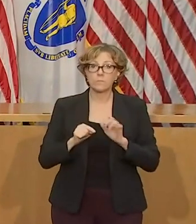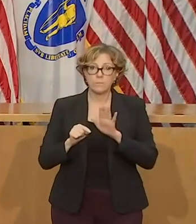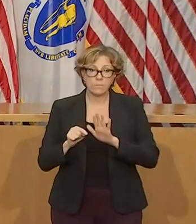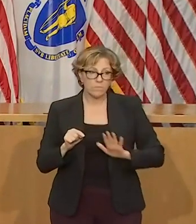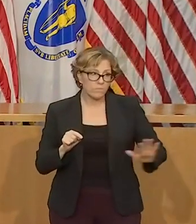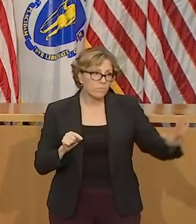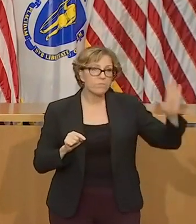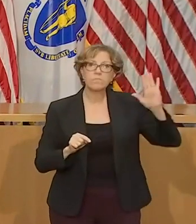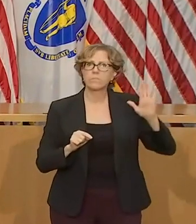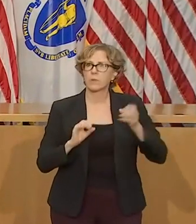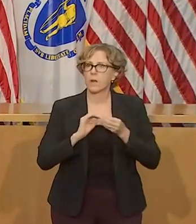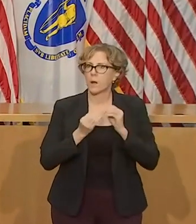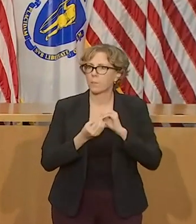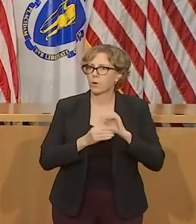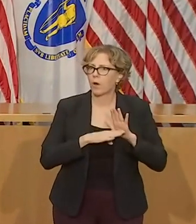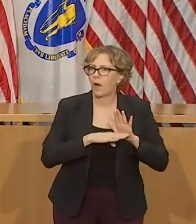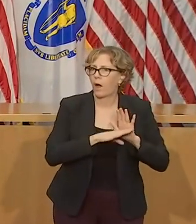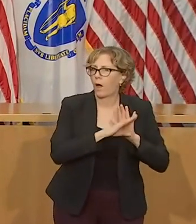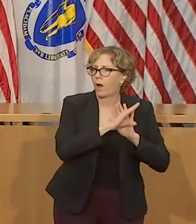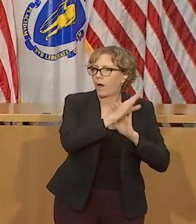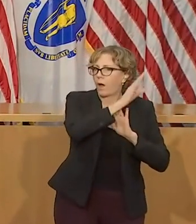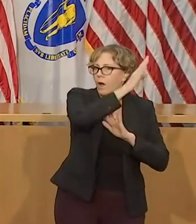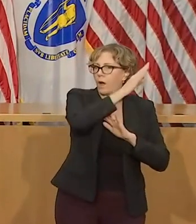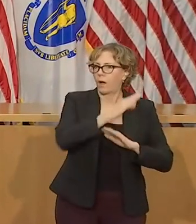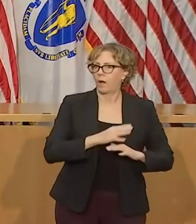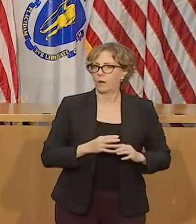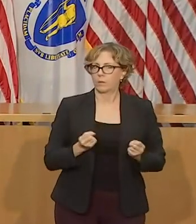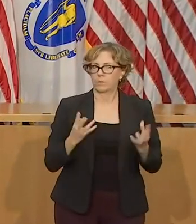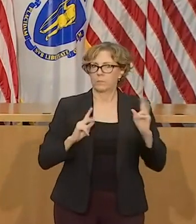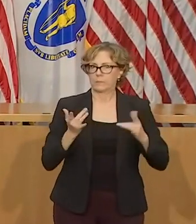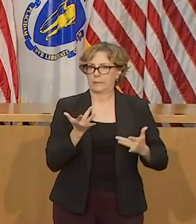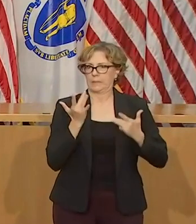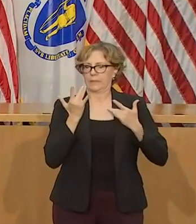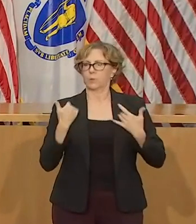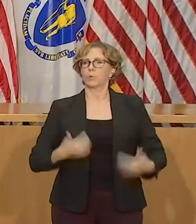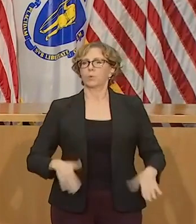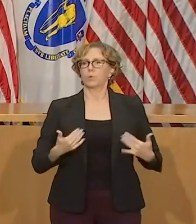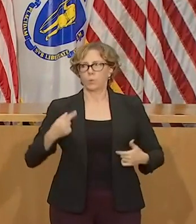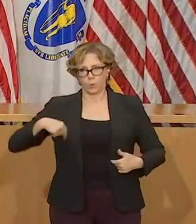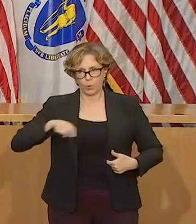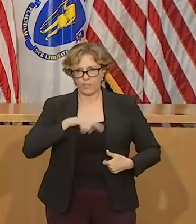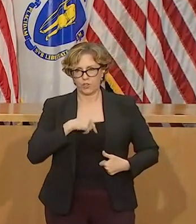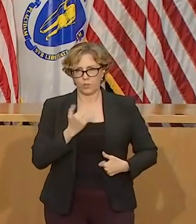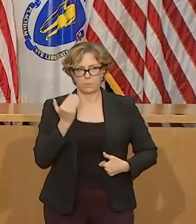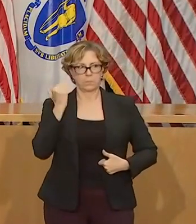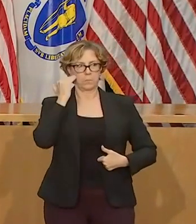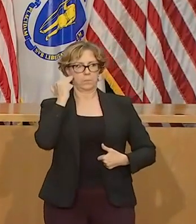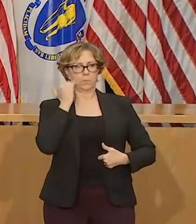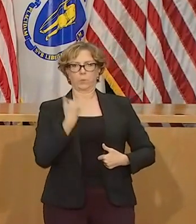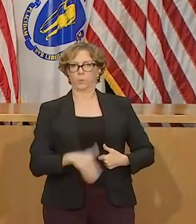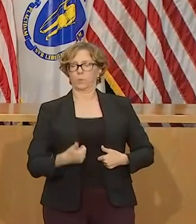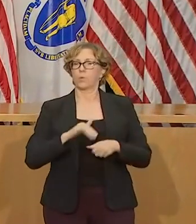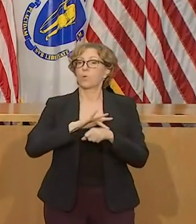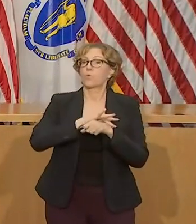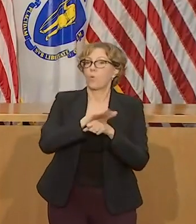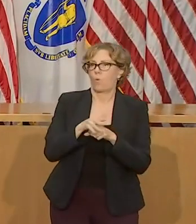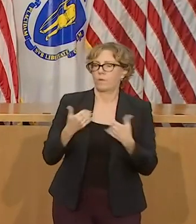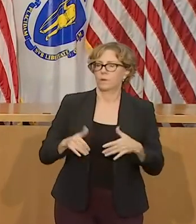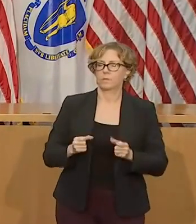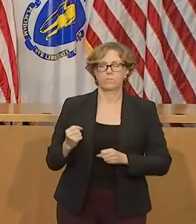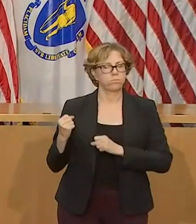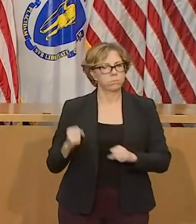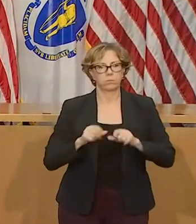new cases and hospitalizations, which is a very real reminder to all of us about just how contagious this virus can be.